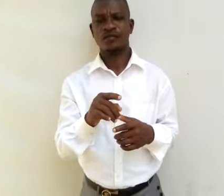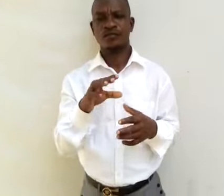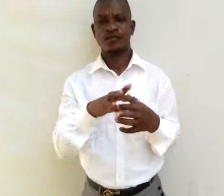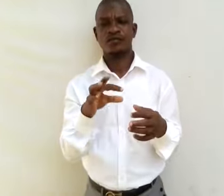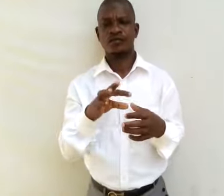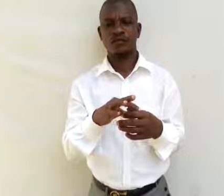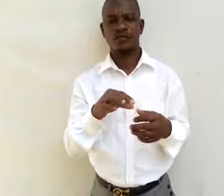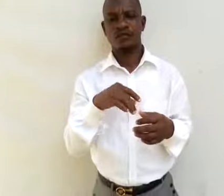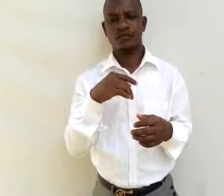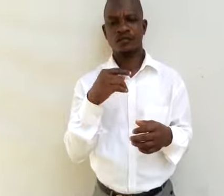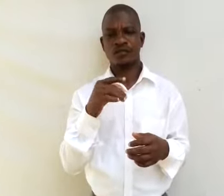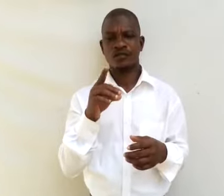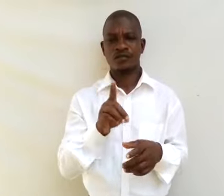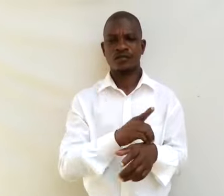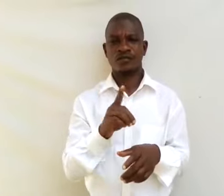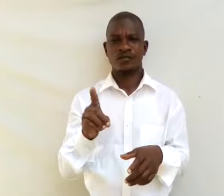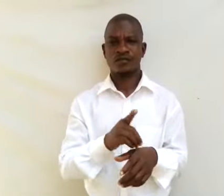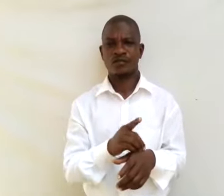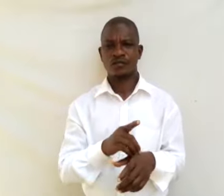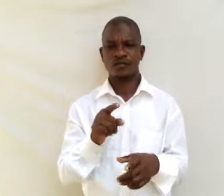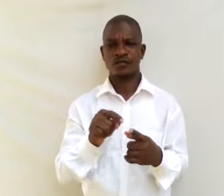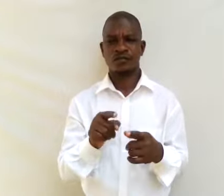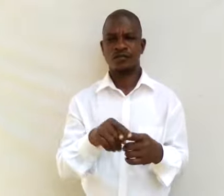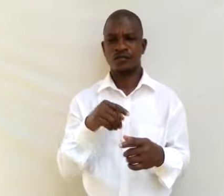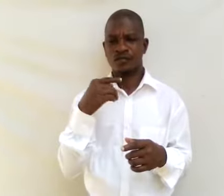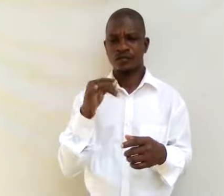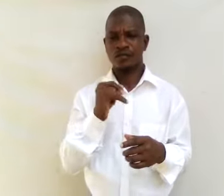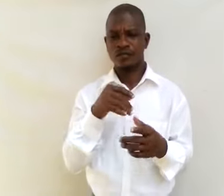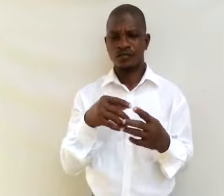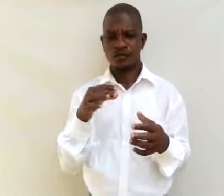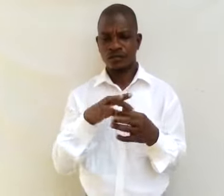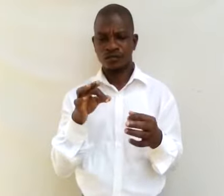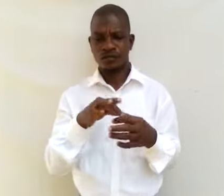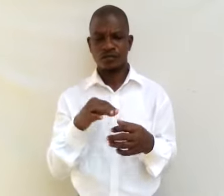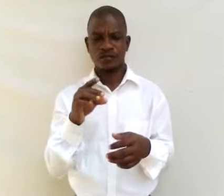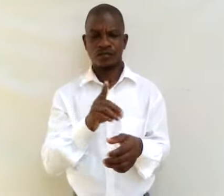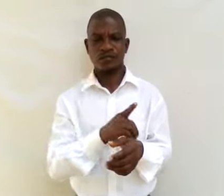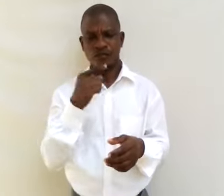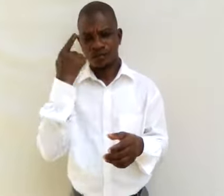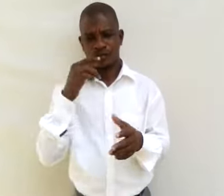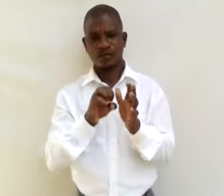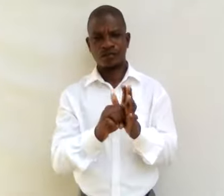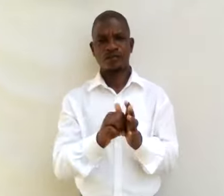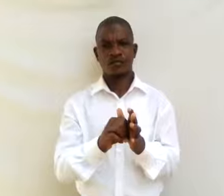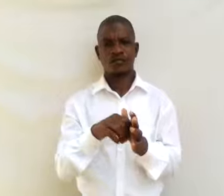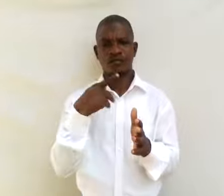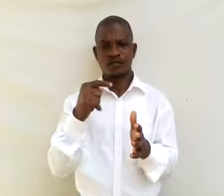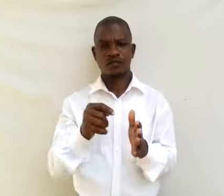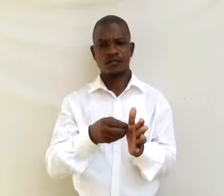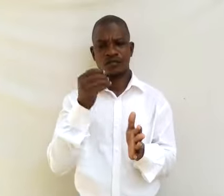duty. To express duty. For example, the students should